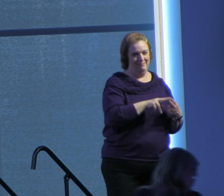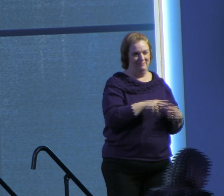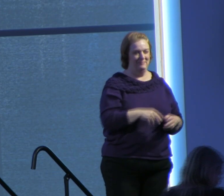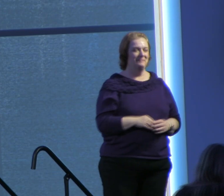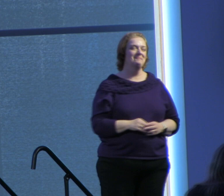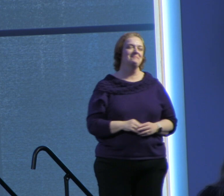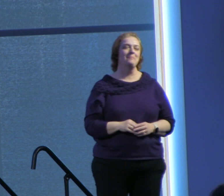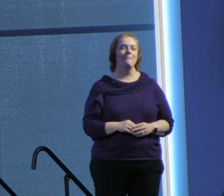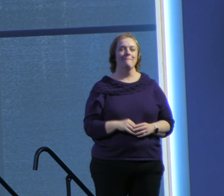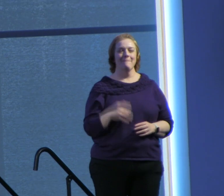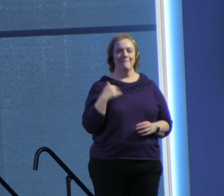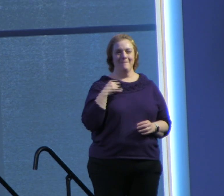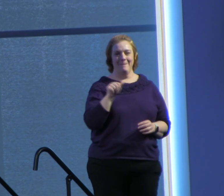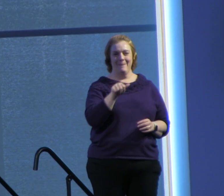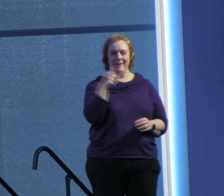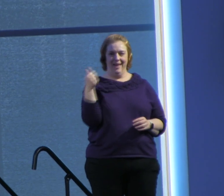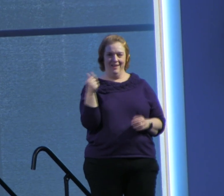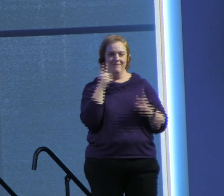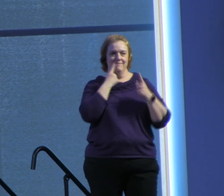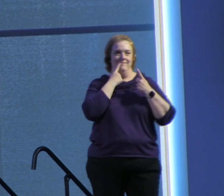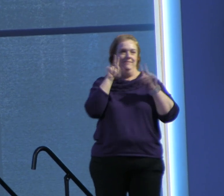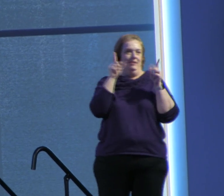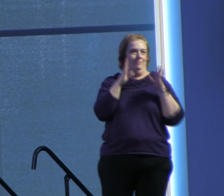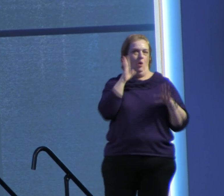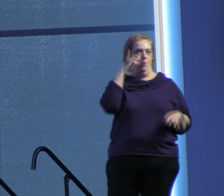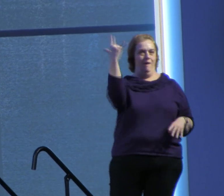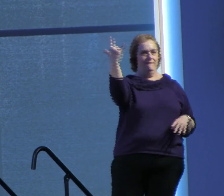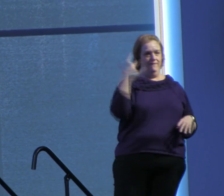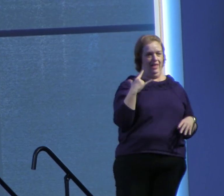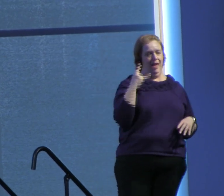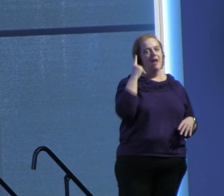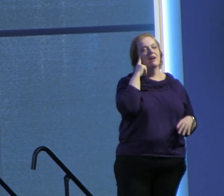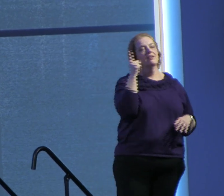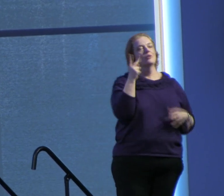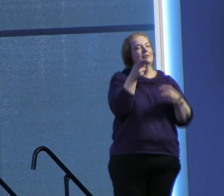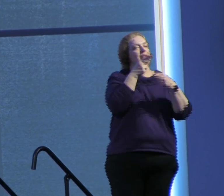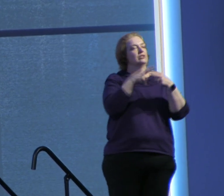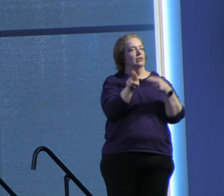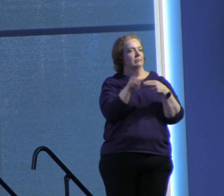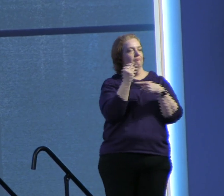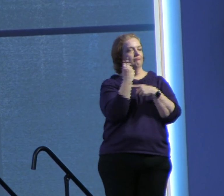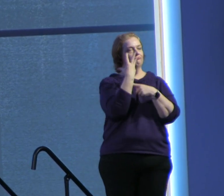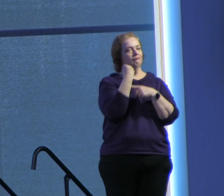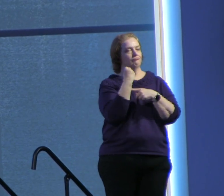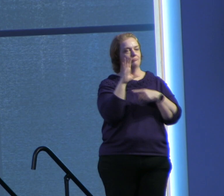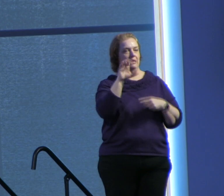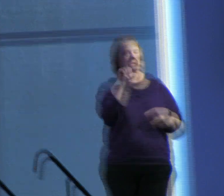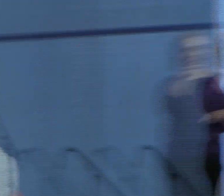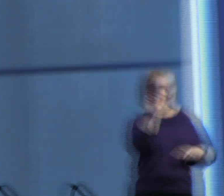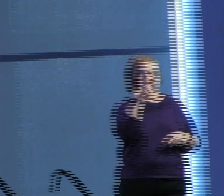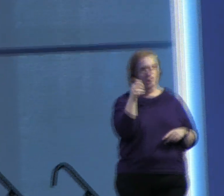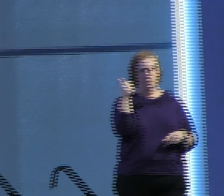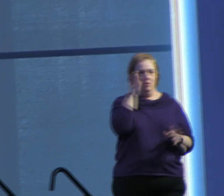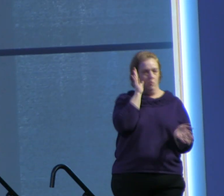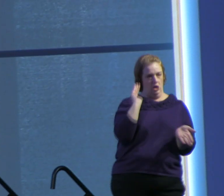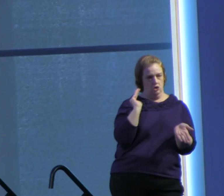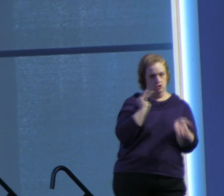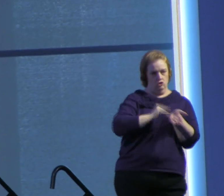another celebrity they're flying in for a cameo. He's gonna play the